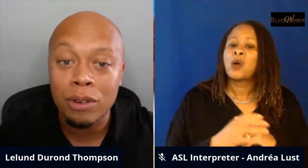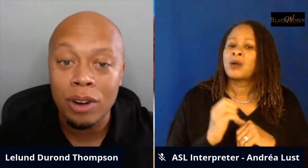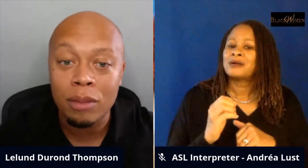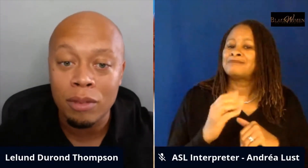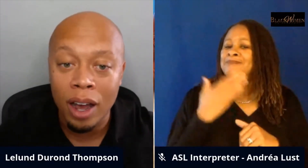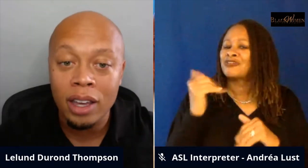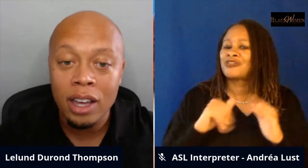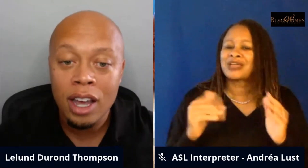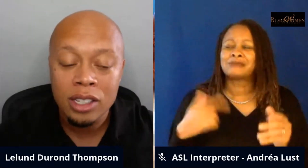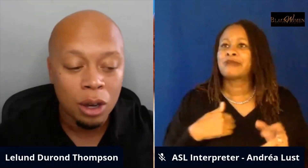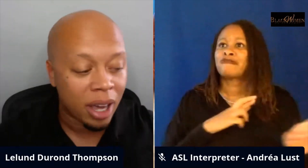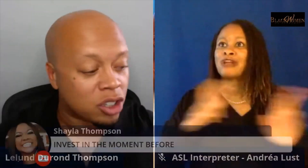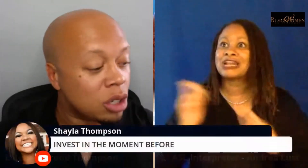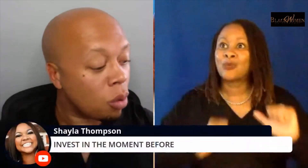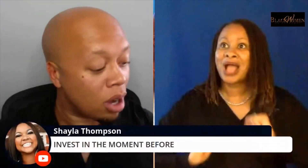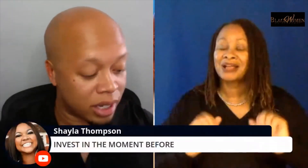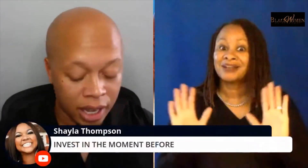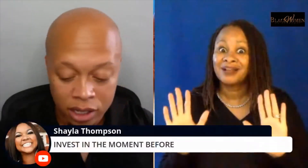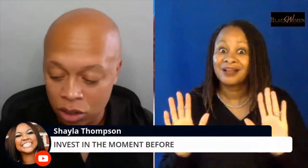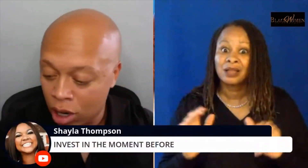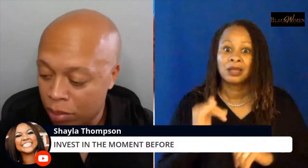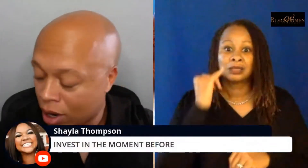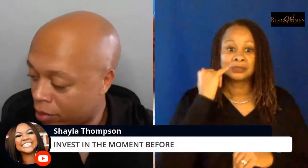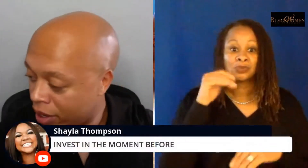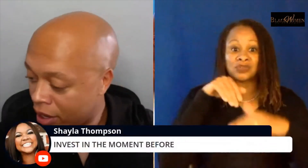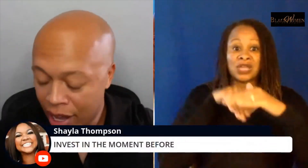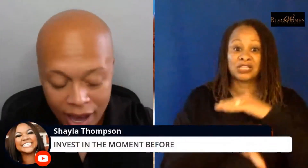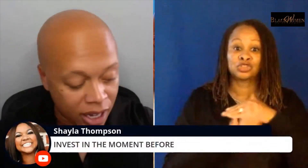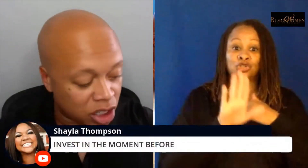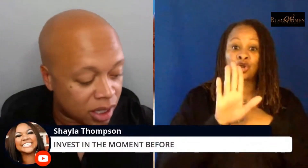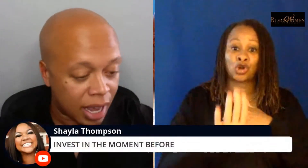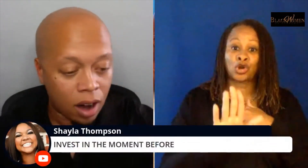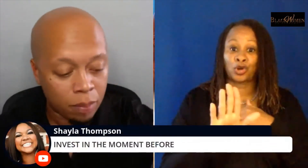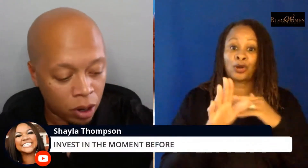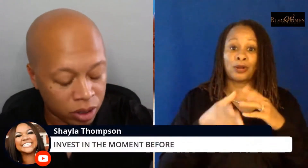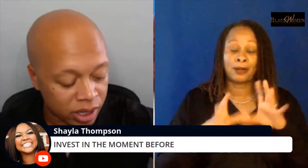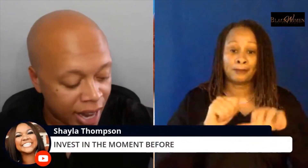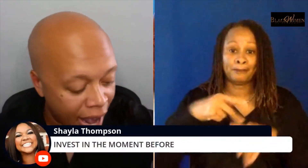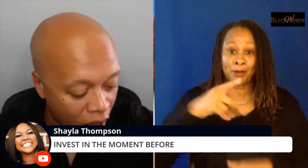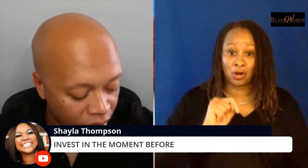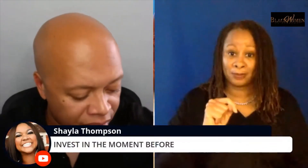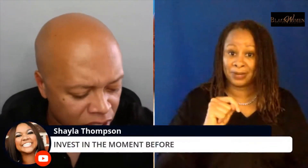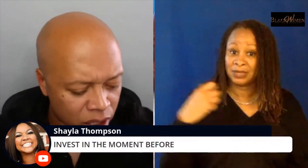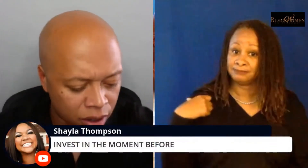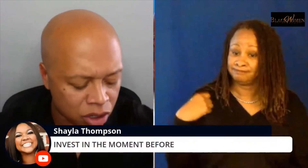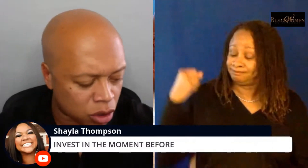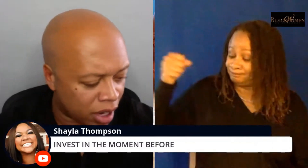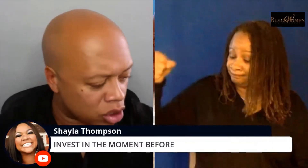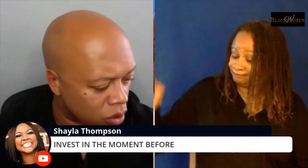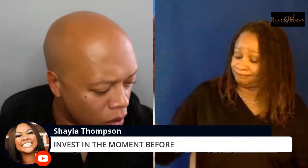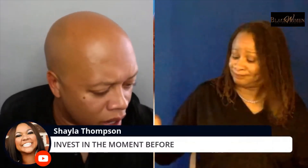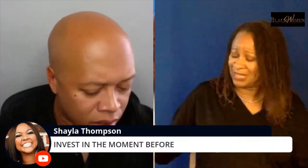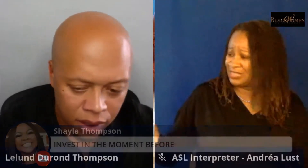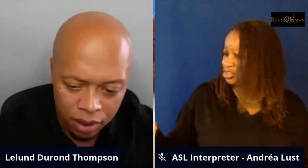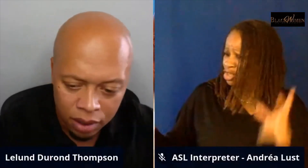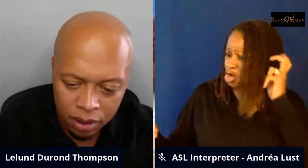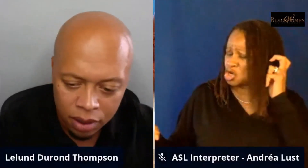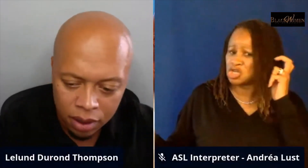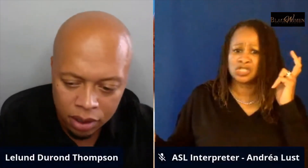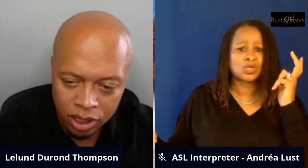and perform, right? So if she walked into her apartment and she set her purse down and then she heard a strange